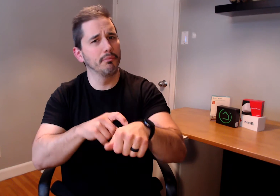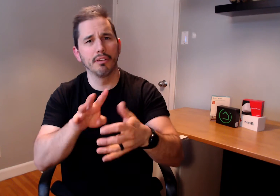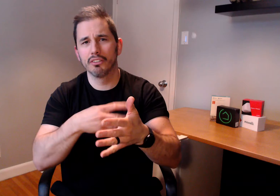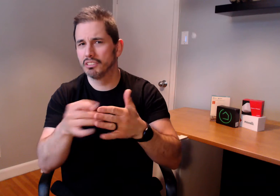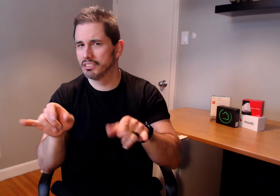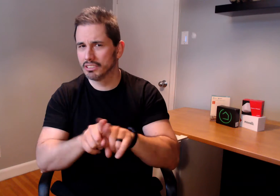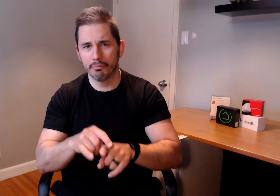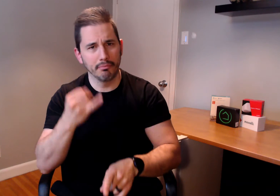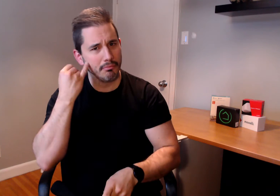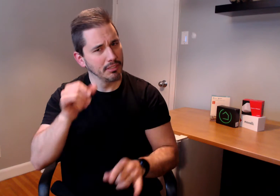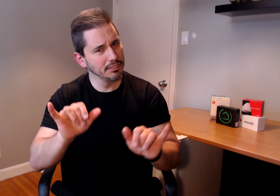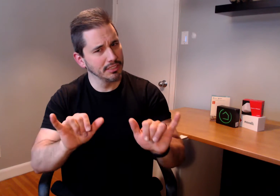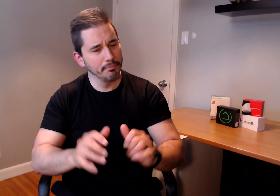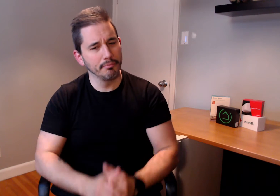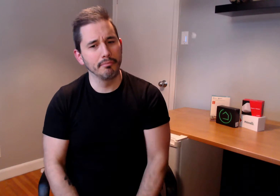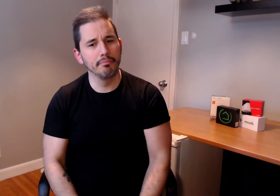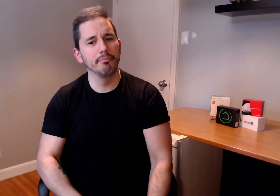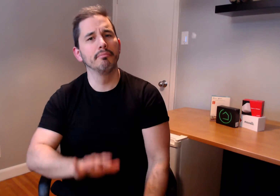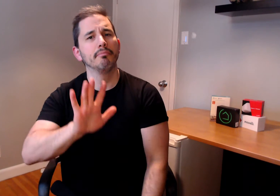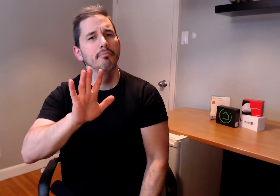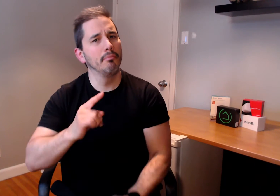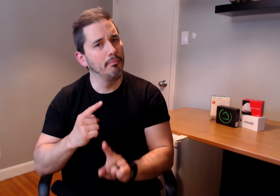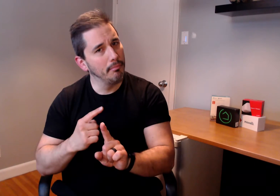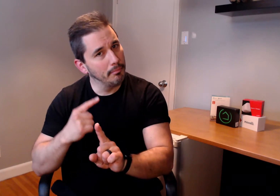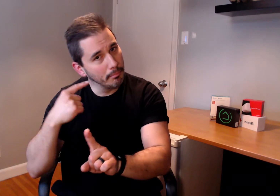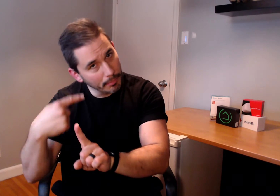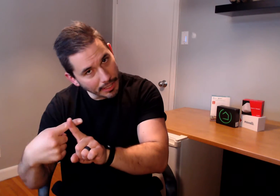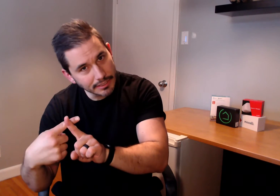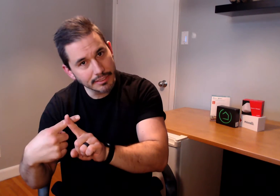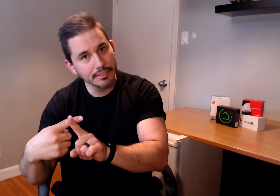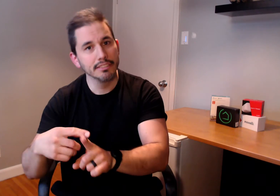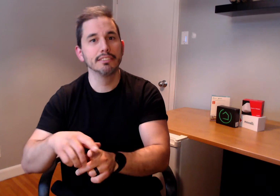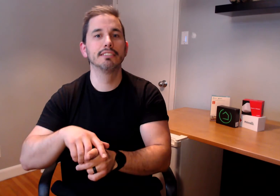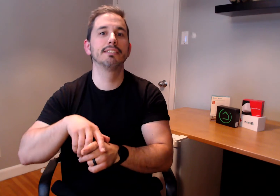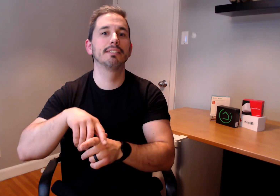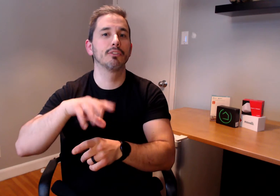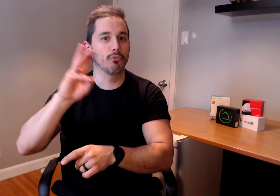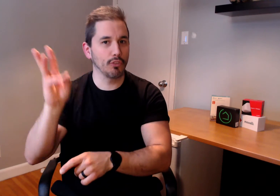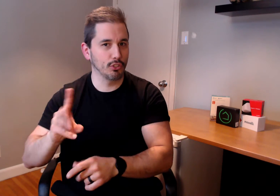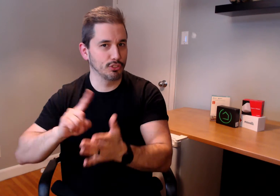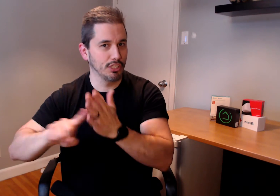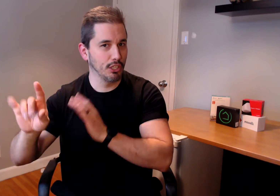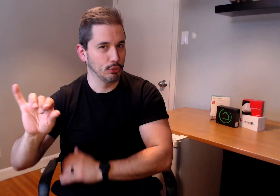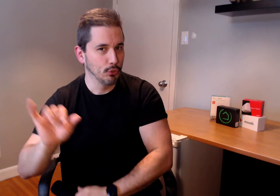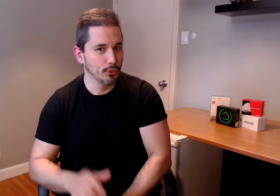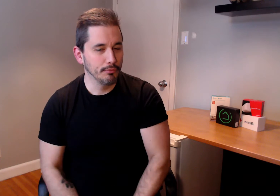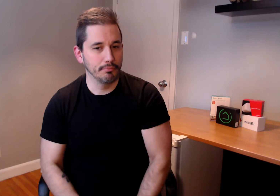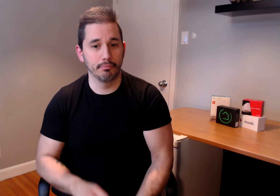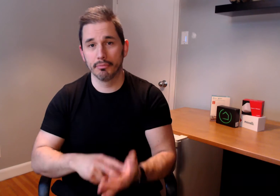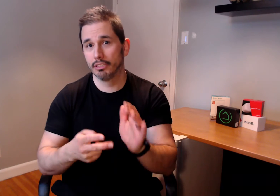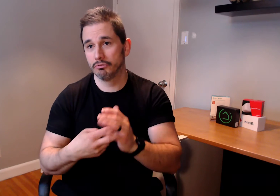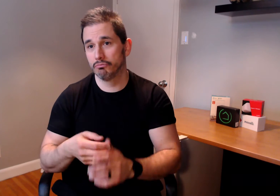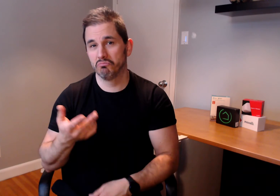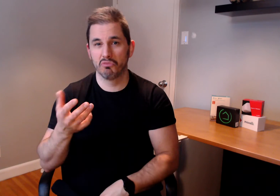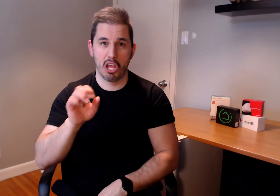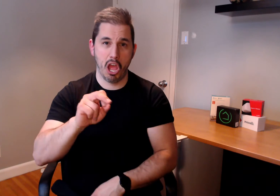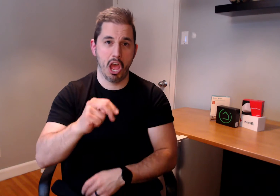You'd be able to set up like your same schedule, but it could also check the weather for you. That means